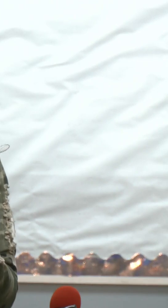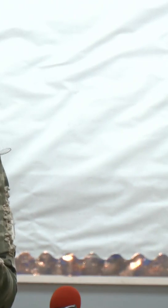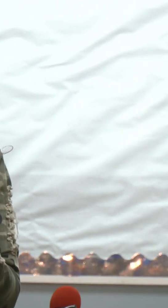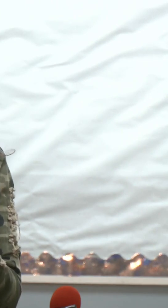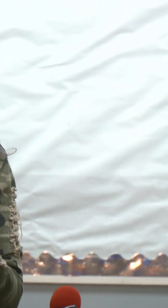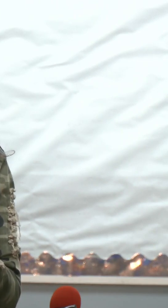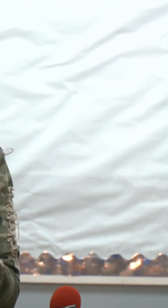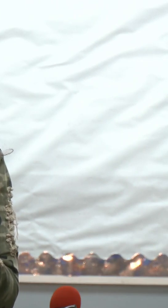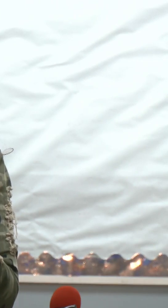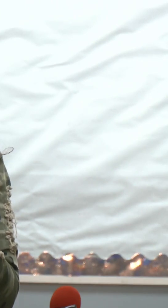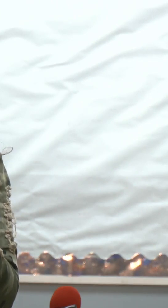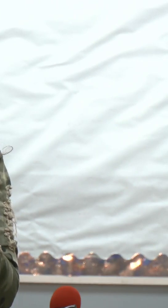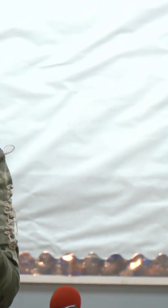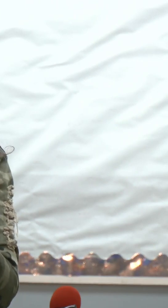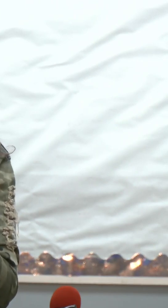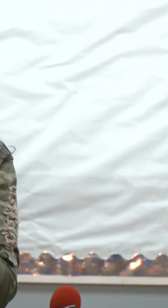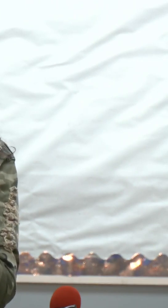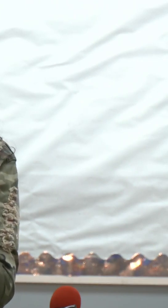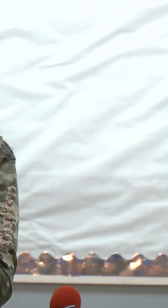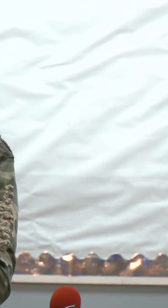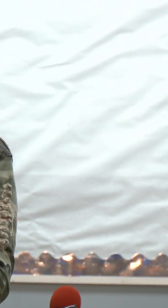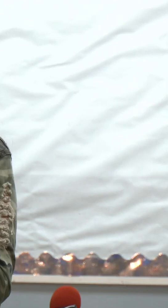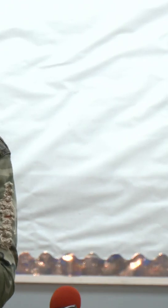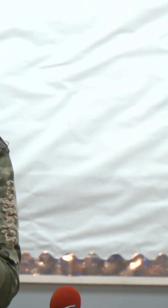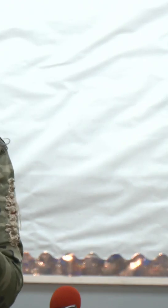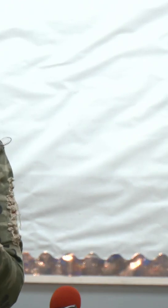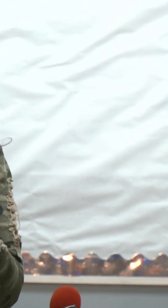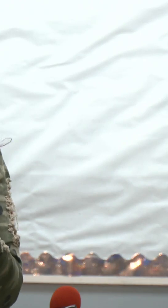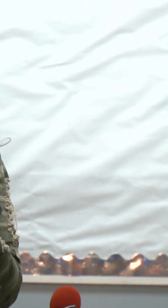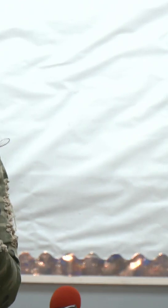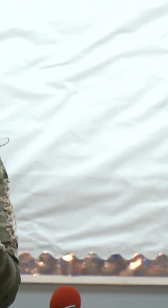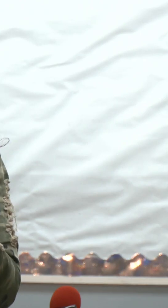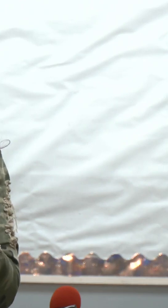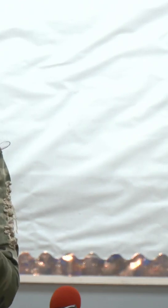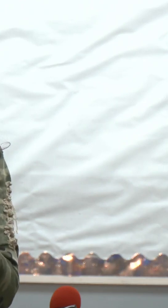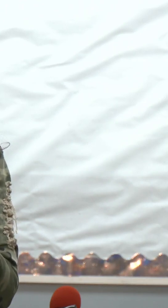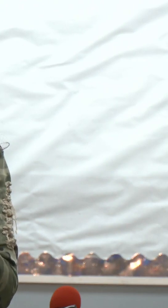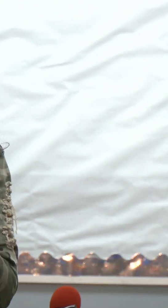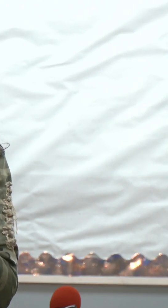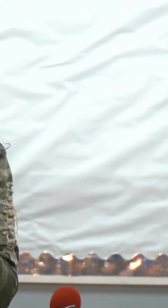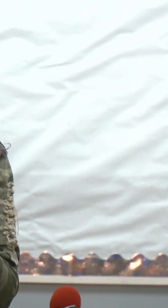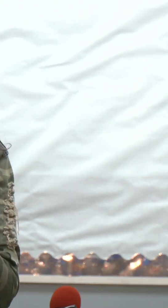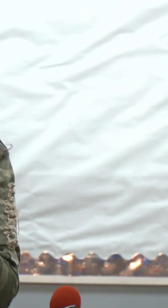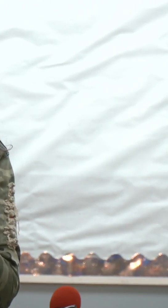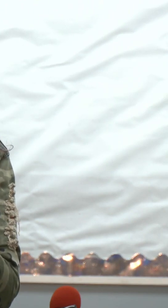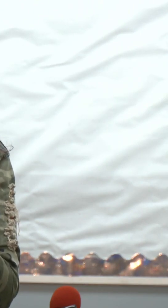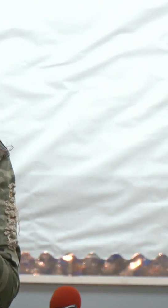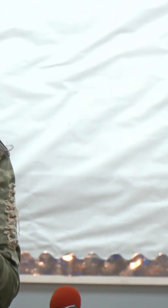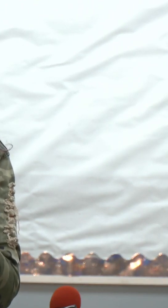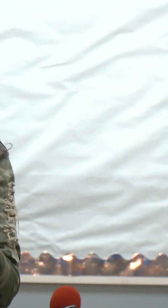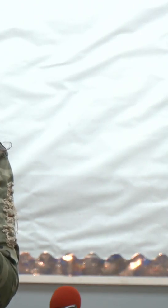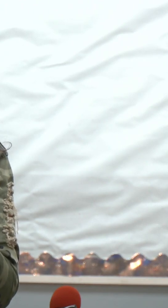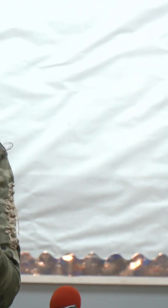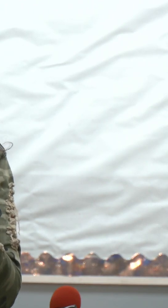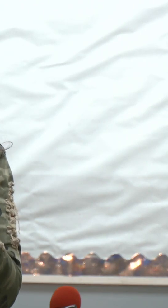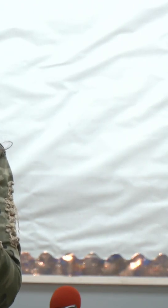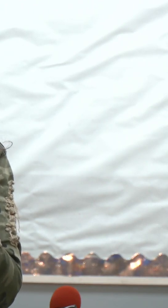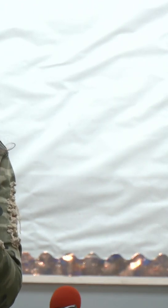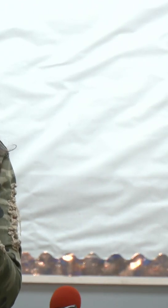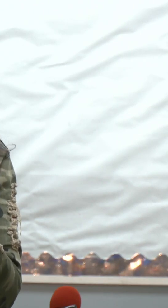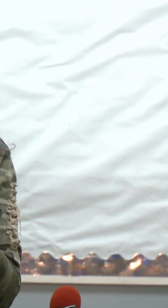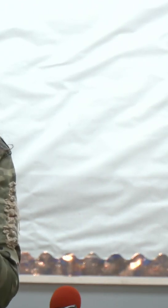launched online, if you just Google Friendly Streets, you'll be able to see an interactive map that